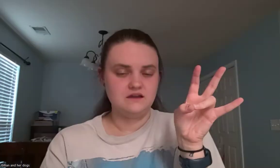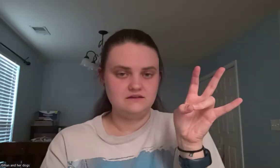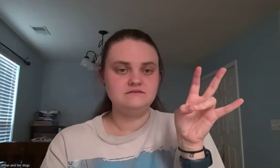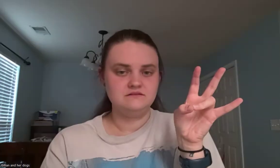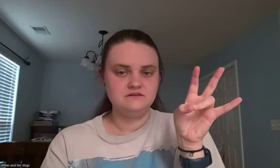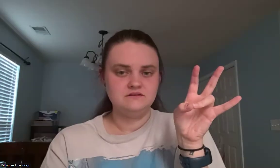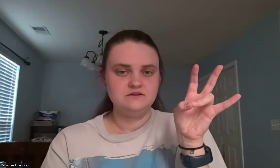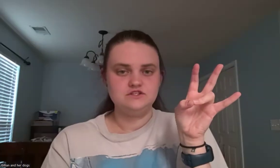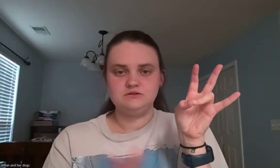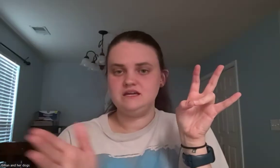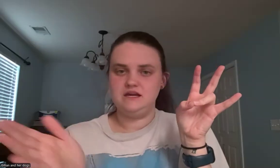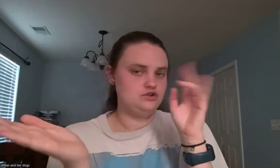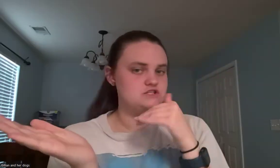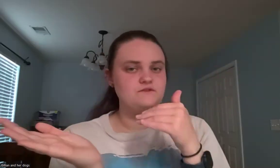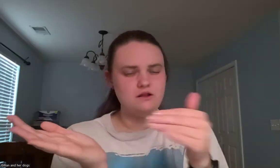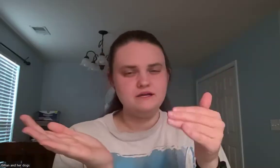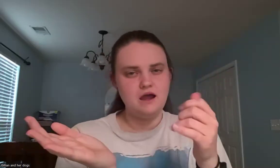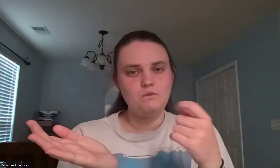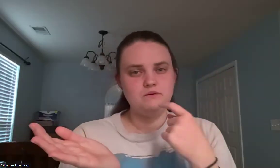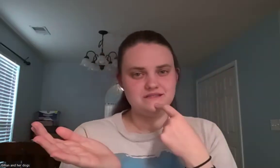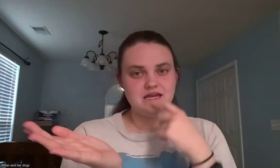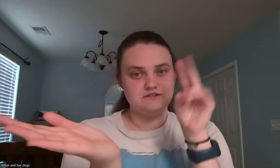Okay. So again, you're just following how we would say it. So